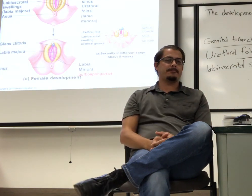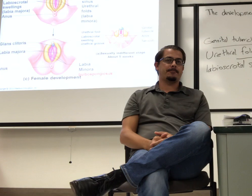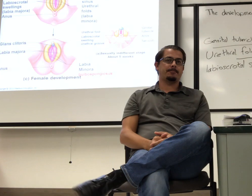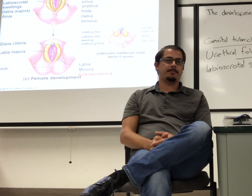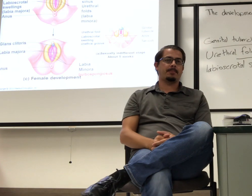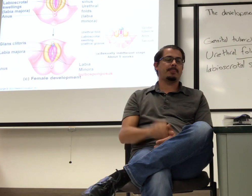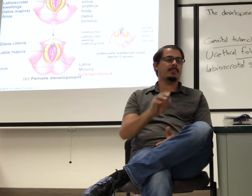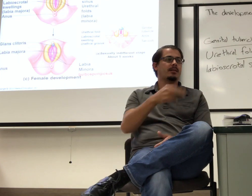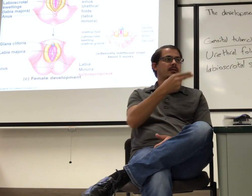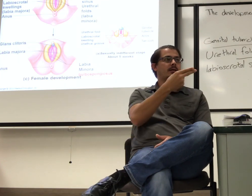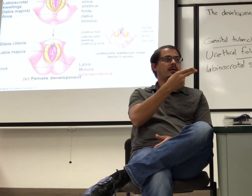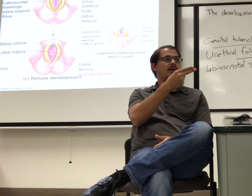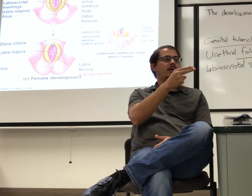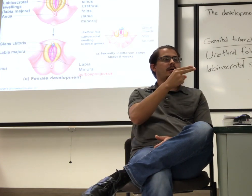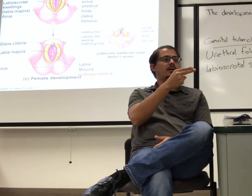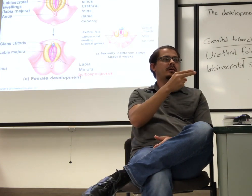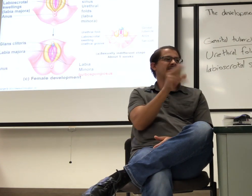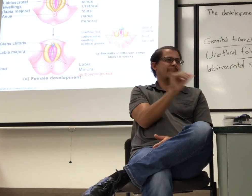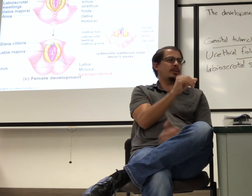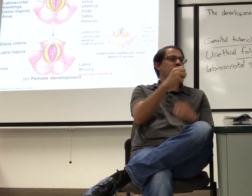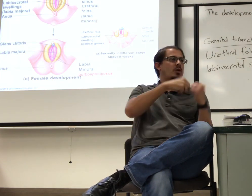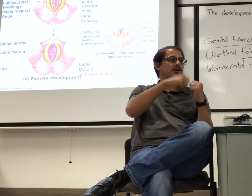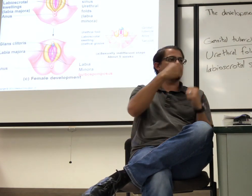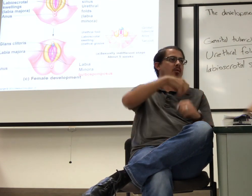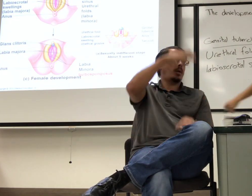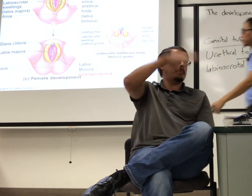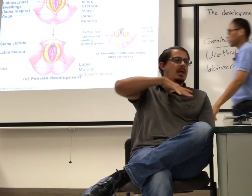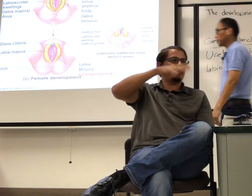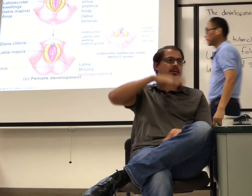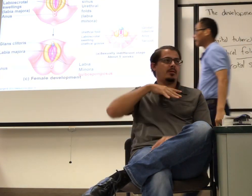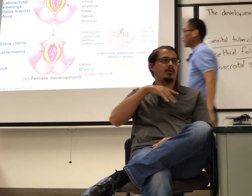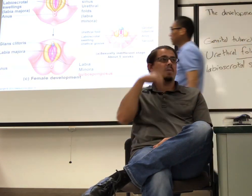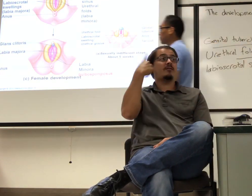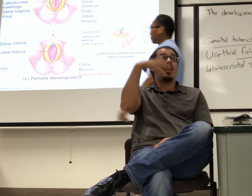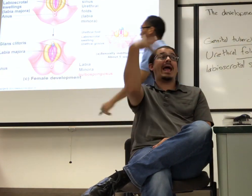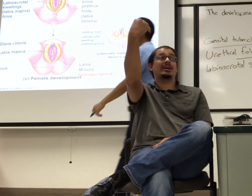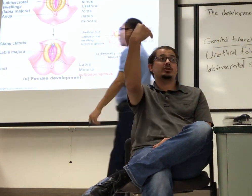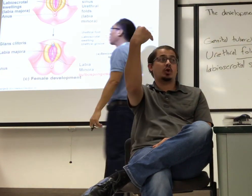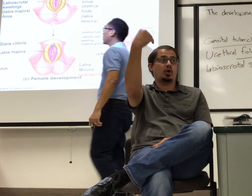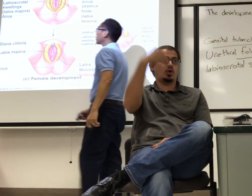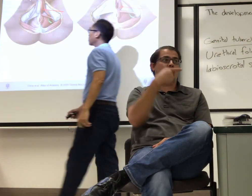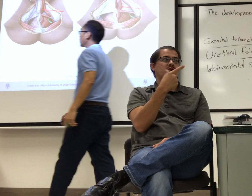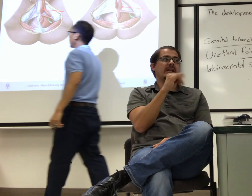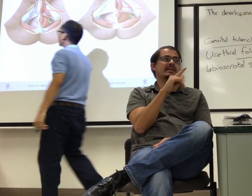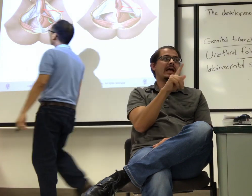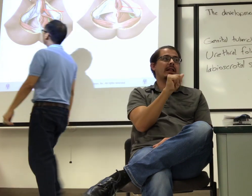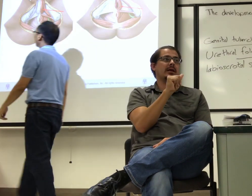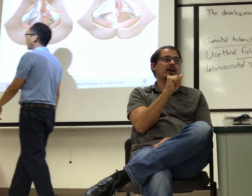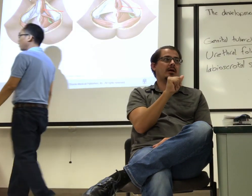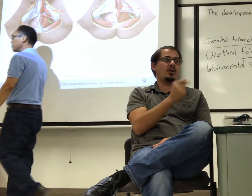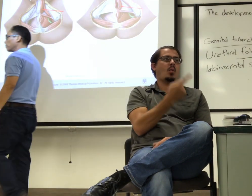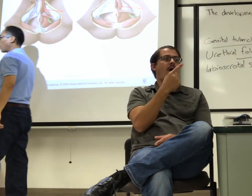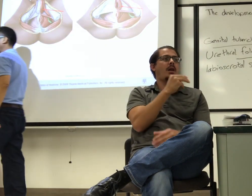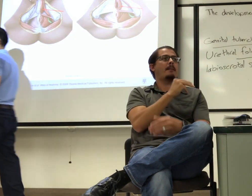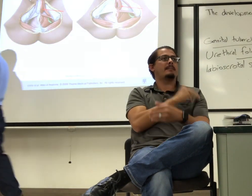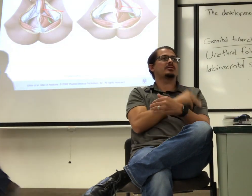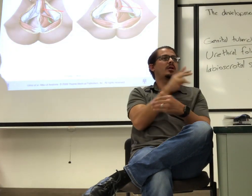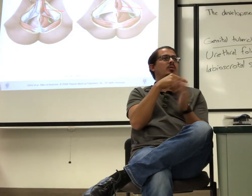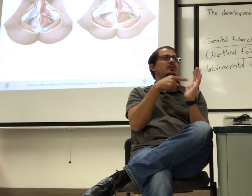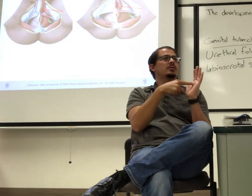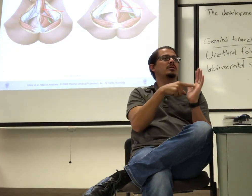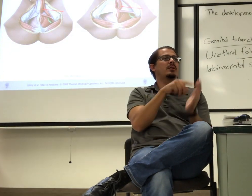These are the homologous structures for male and for female. Well, just for the external genitalia. Now, one muscle I'd like to point out is the